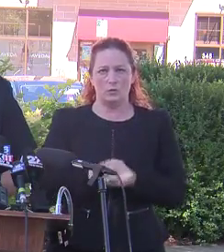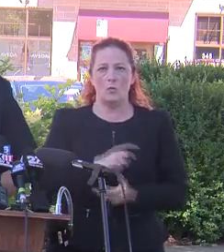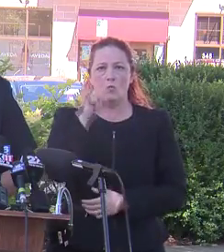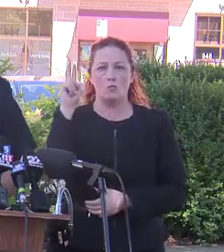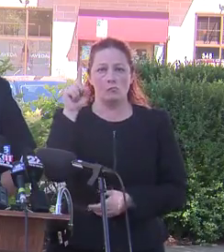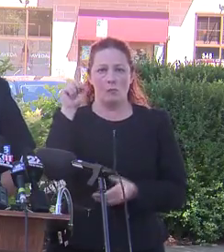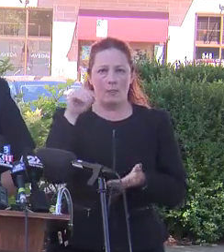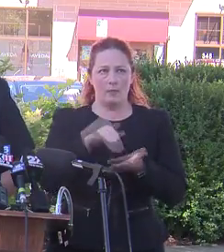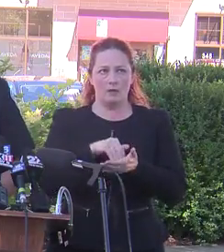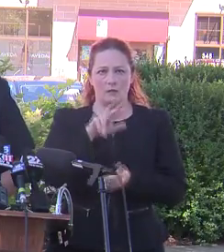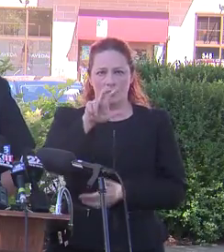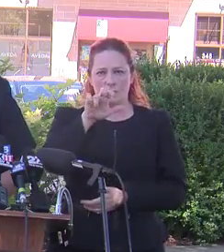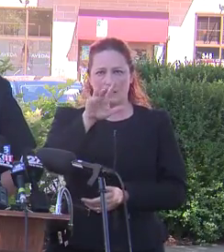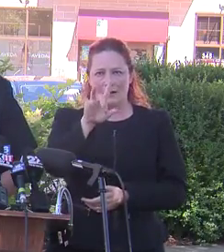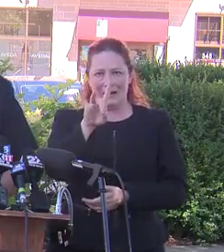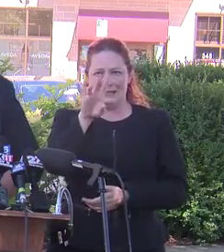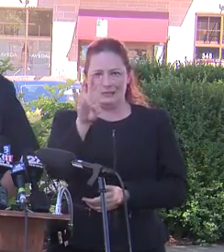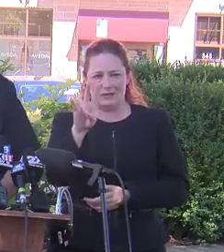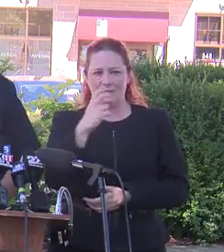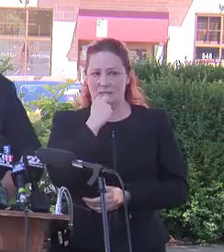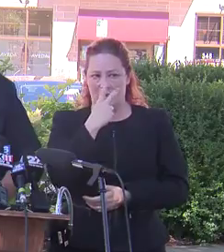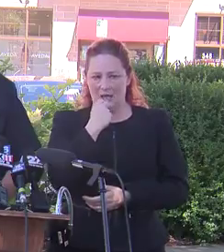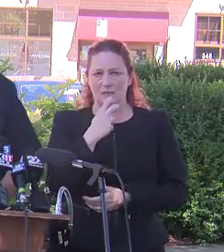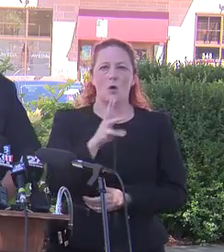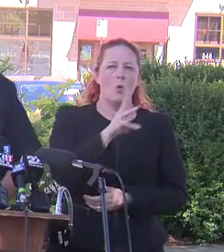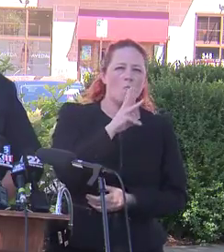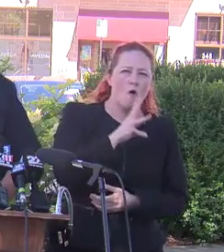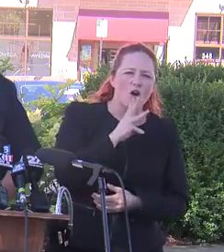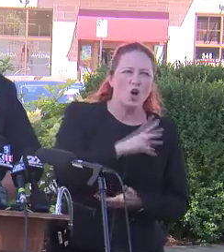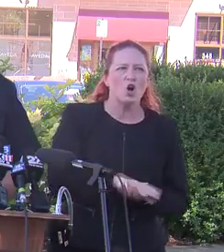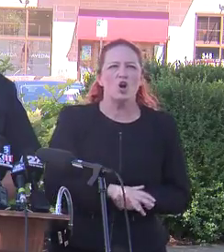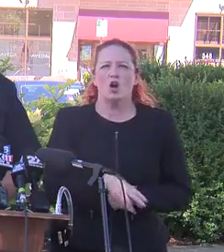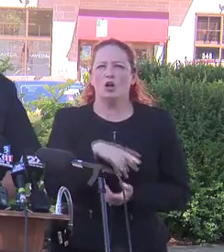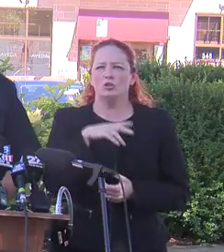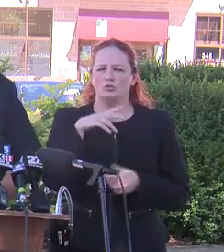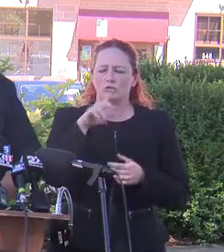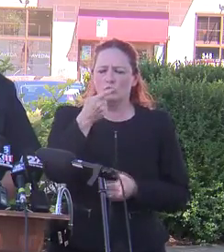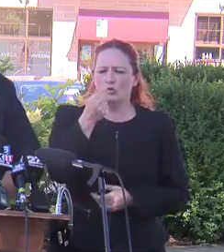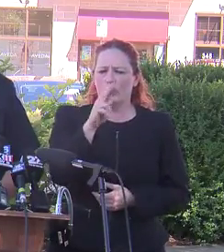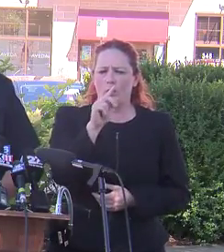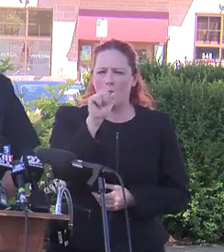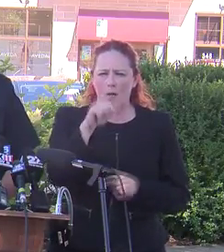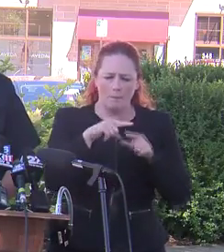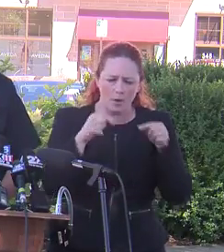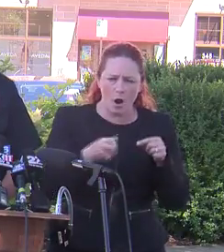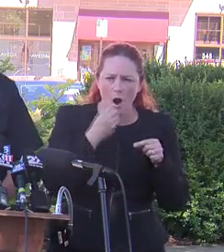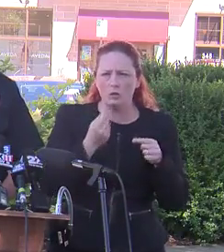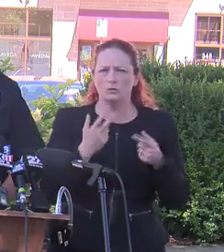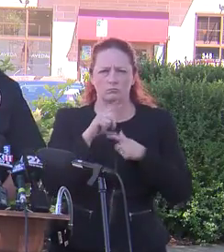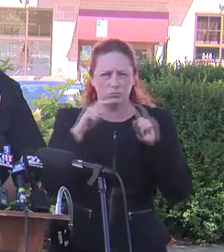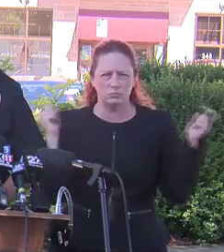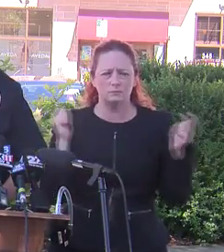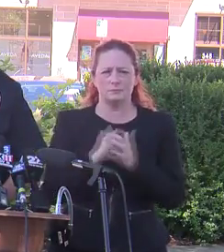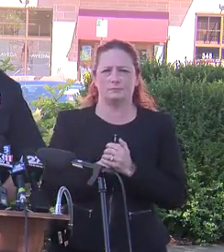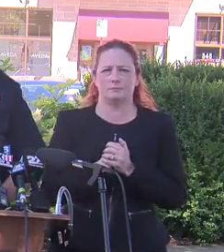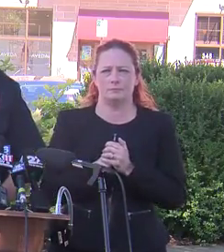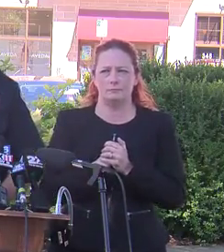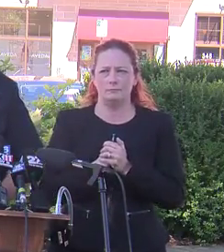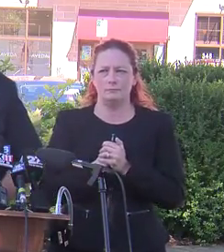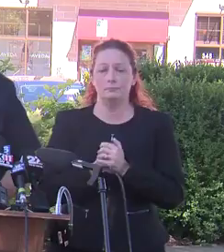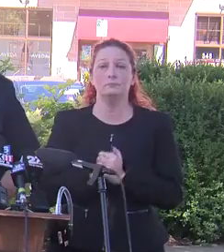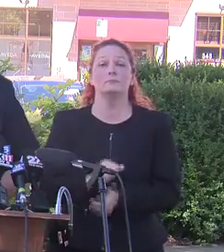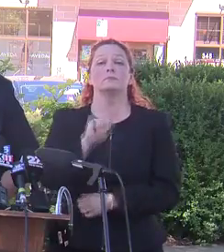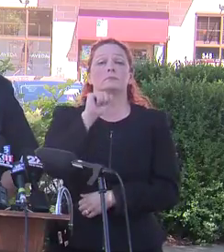1,387 snacks were given out. That's water, granola bars, food, etc. All Red Cross donations